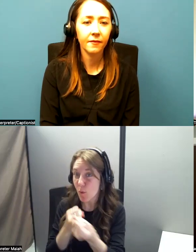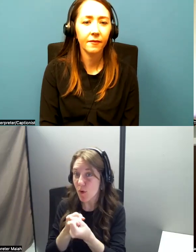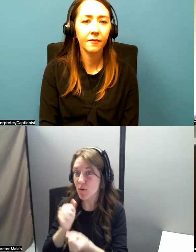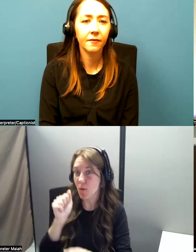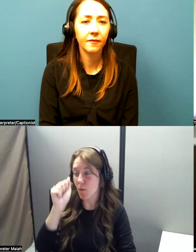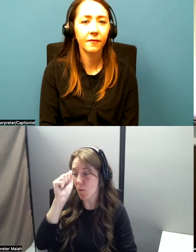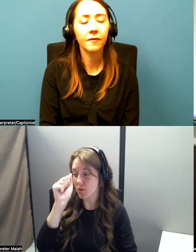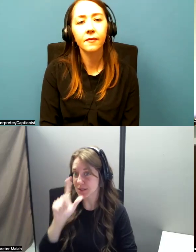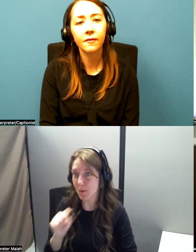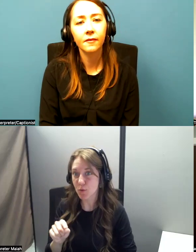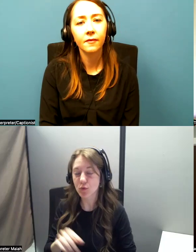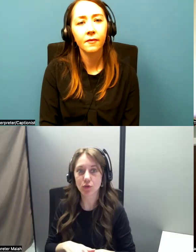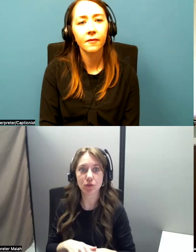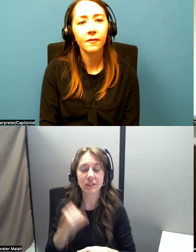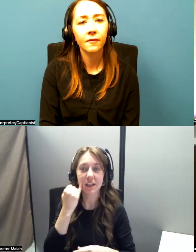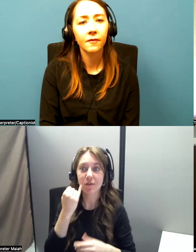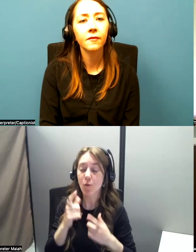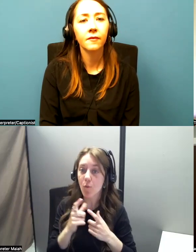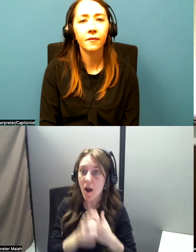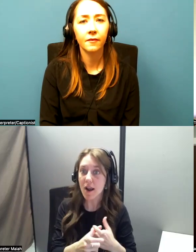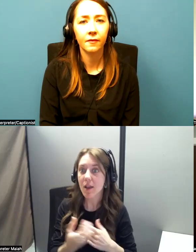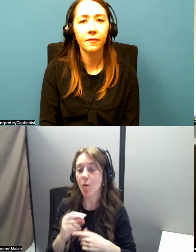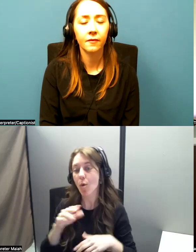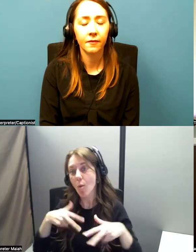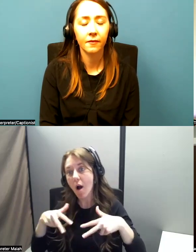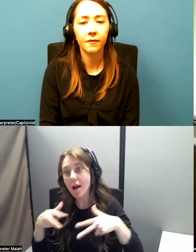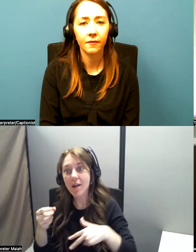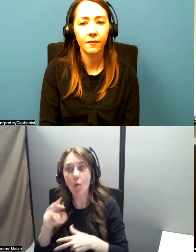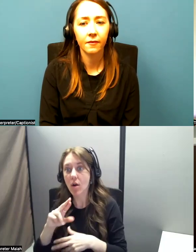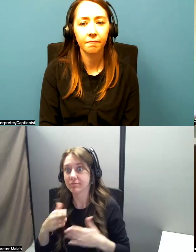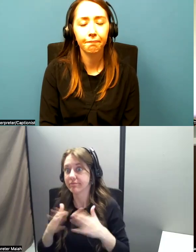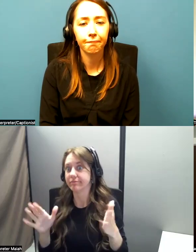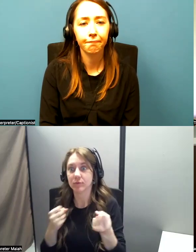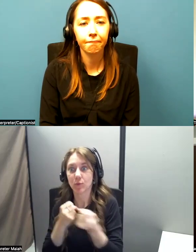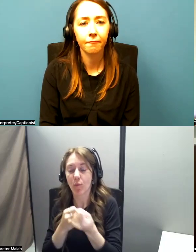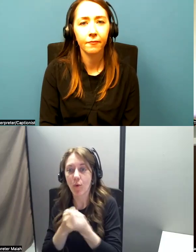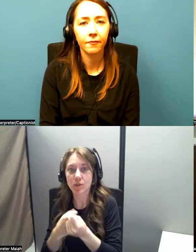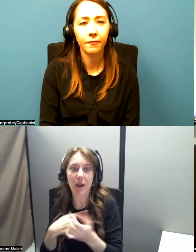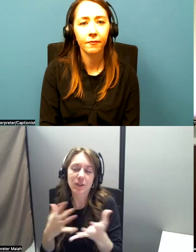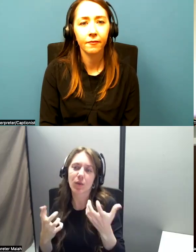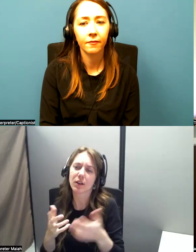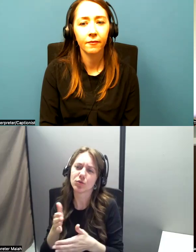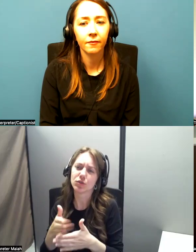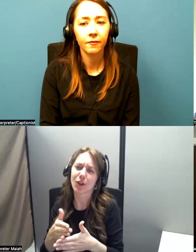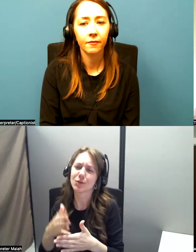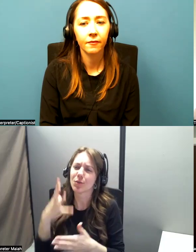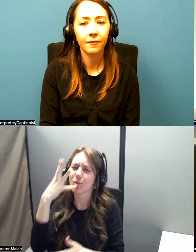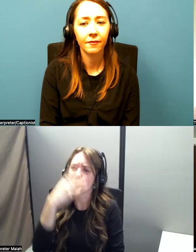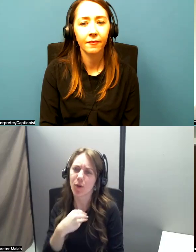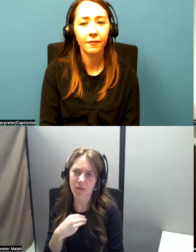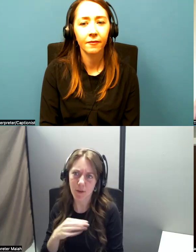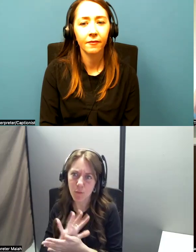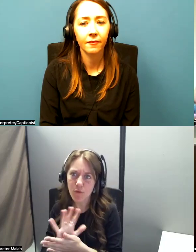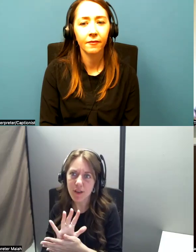running, walking, or just for the heck of it. So I just wanted to share it with the beautiful movie, and I liked how